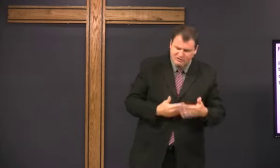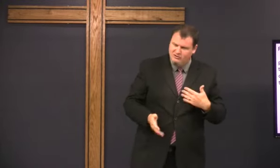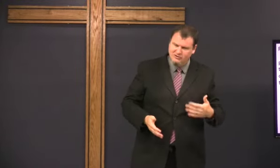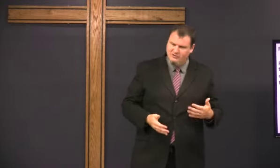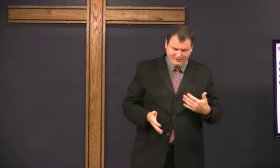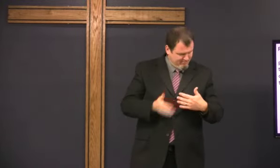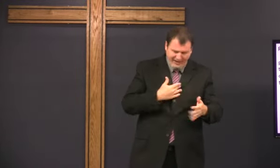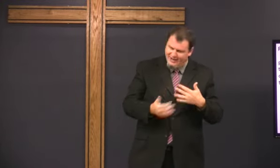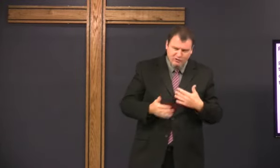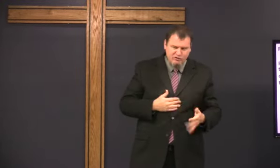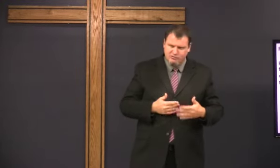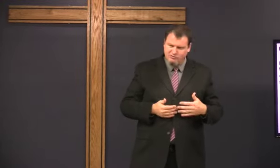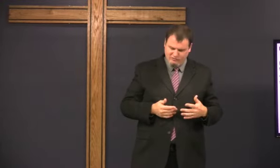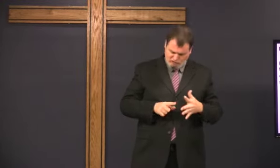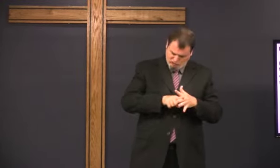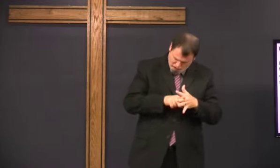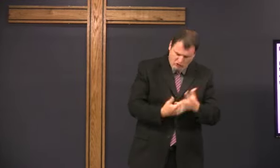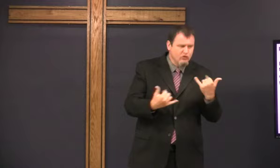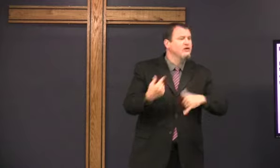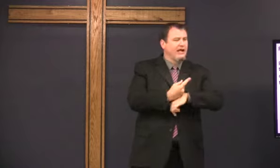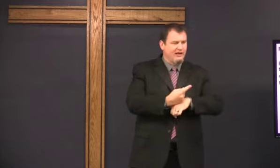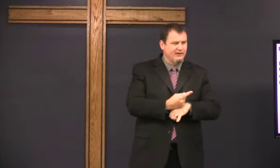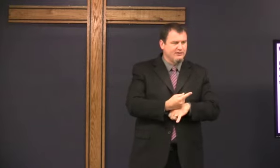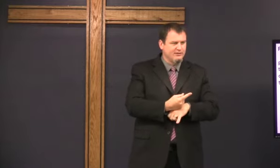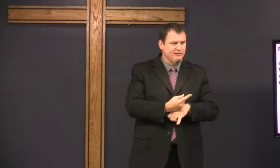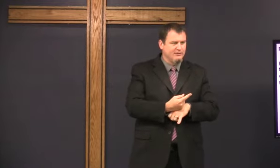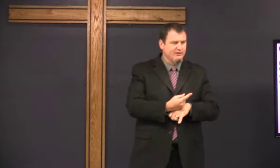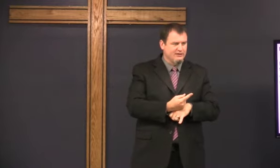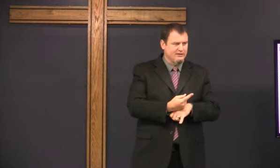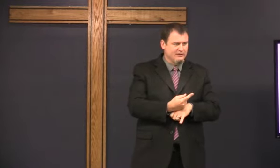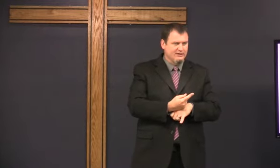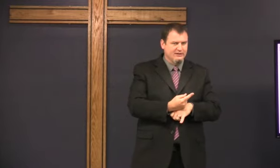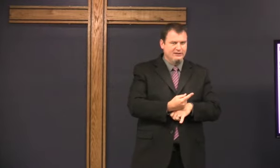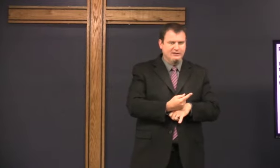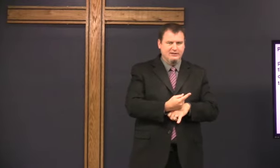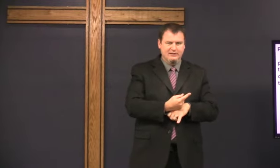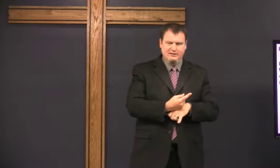It doesn't matter. It doesn't matter. You can start today.